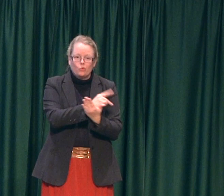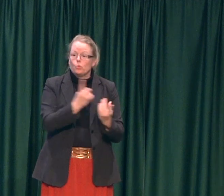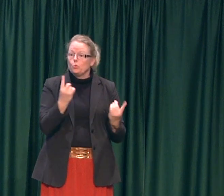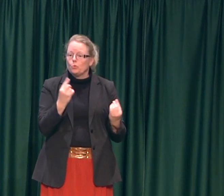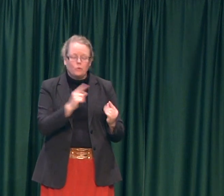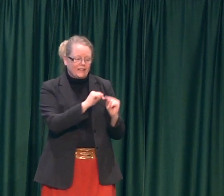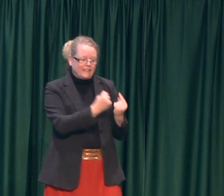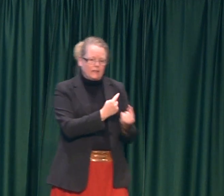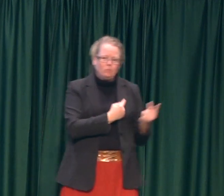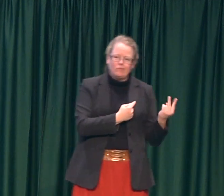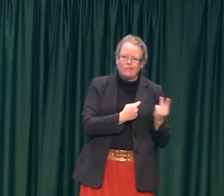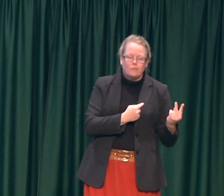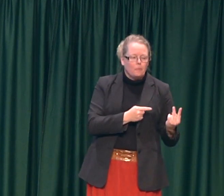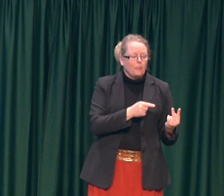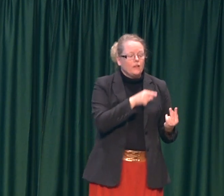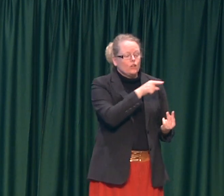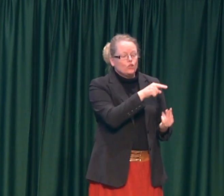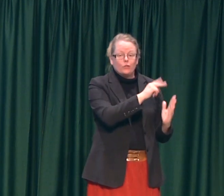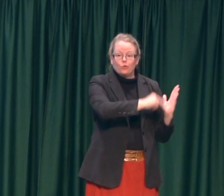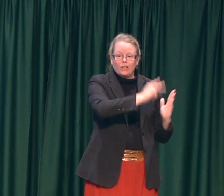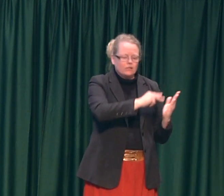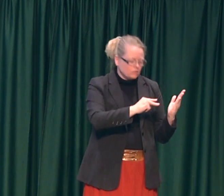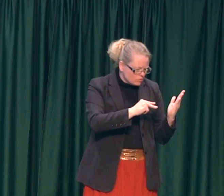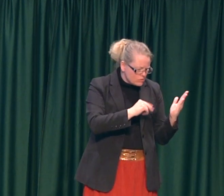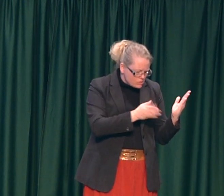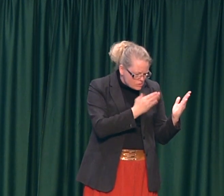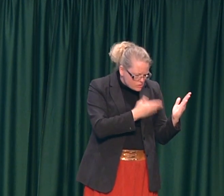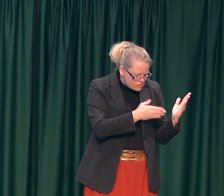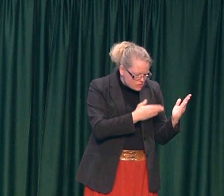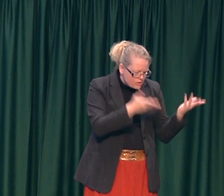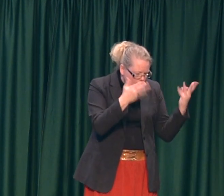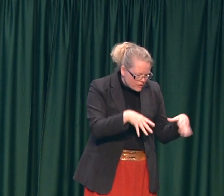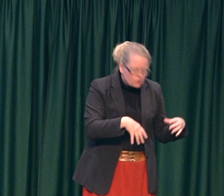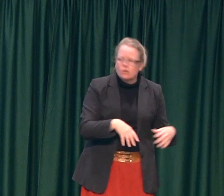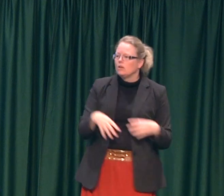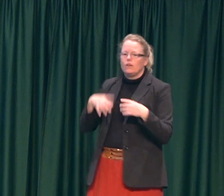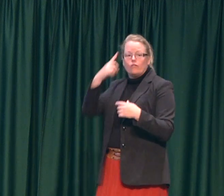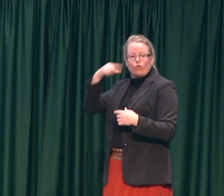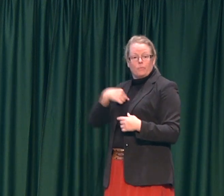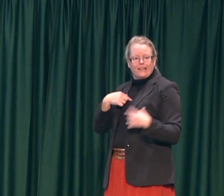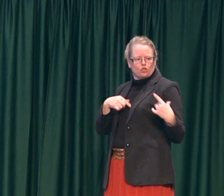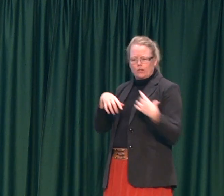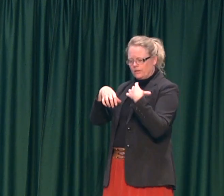But there are some times that a team and I will work together,